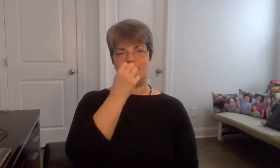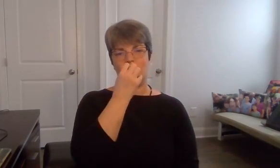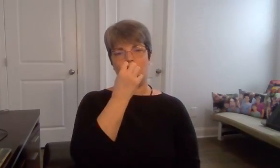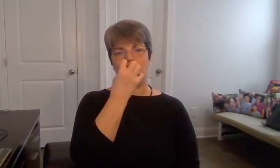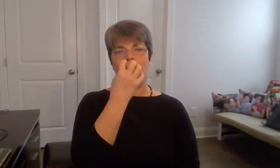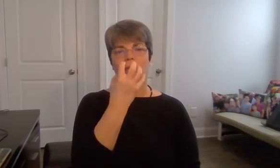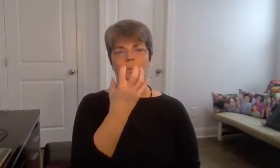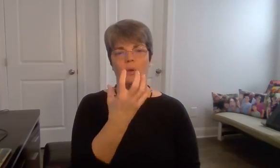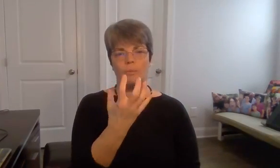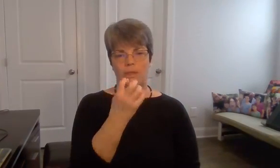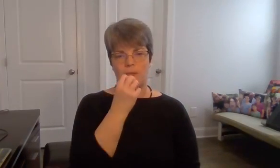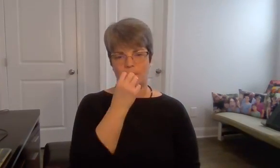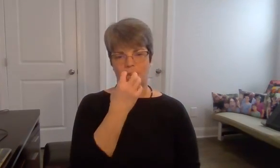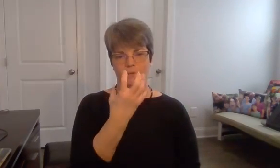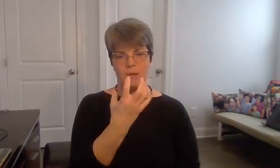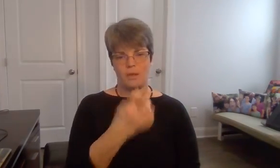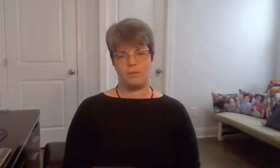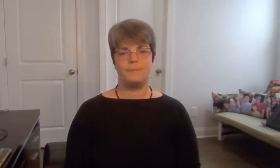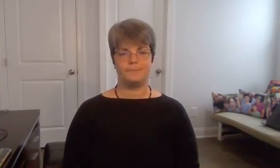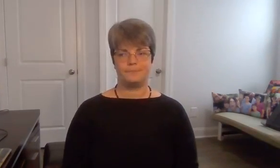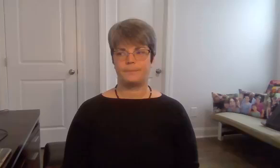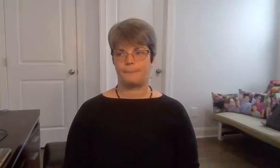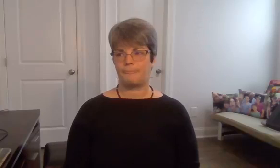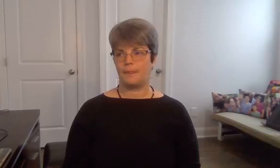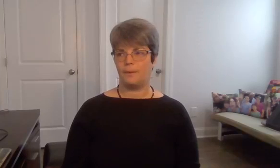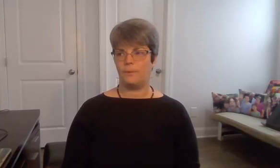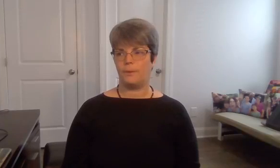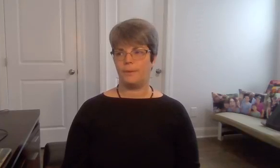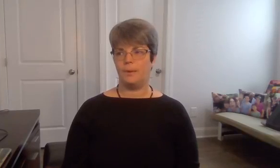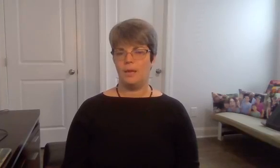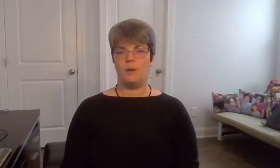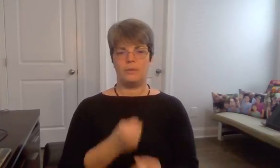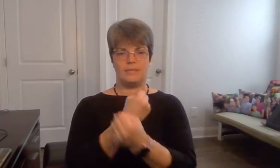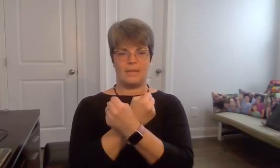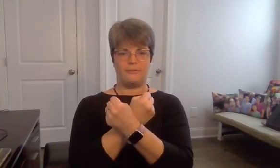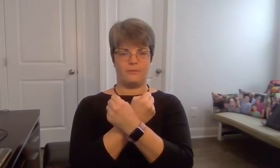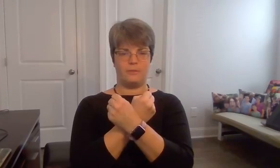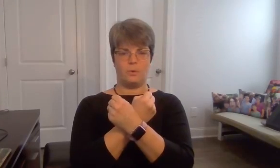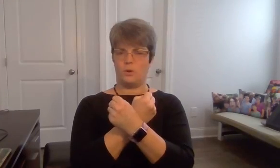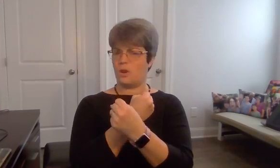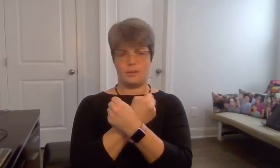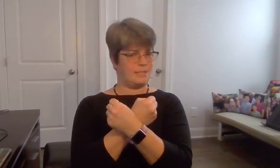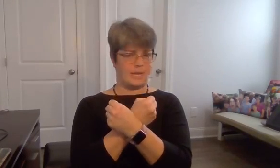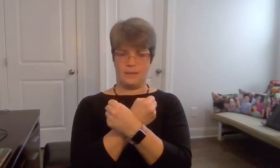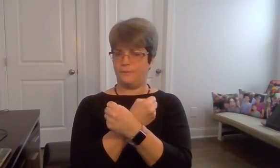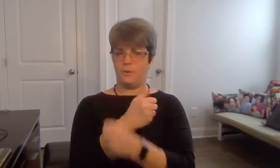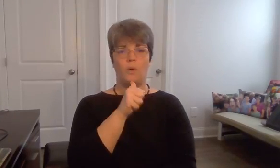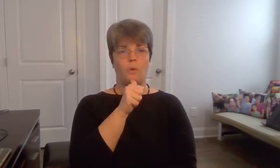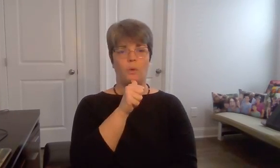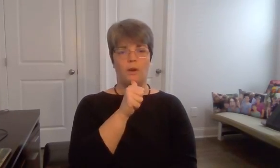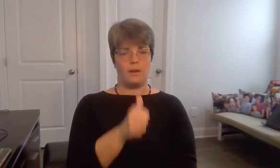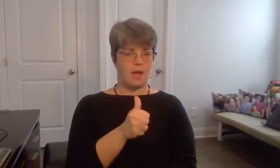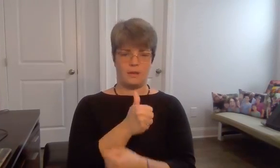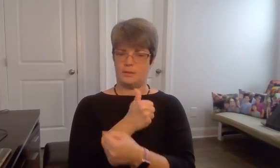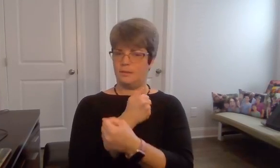then warm, like your warm breath coming out of your mouth. Warm. Oh, and safe, or not safe, or not